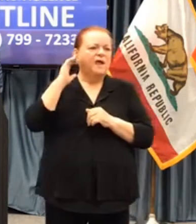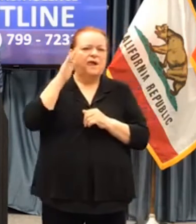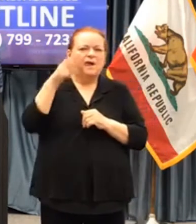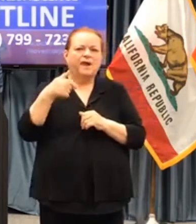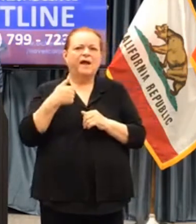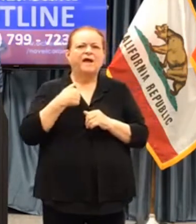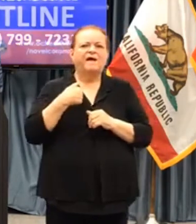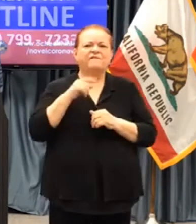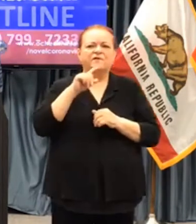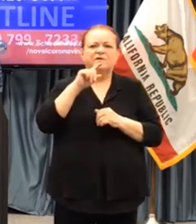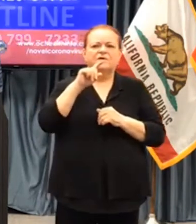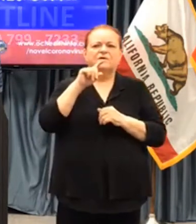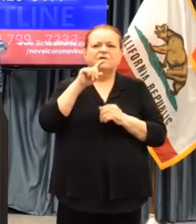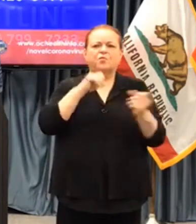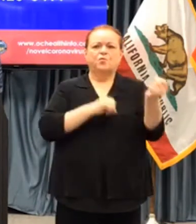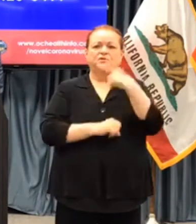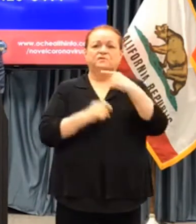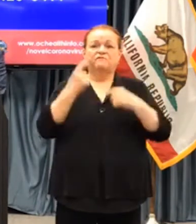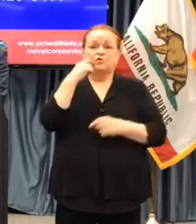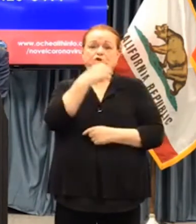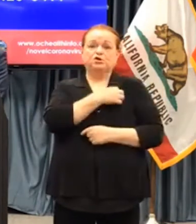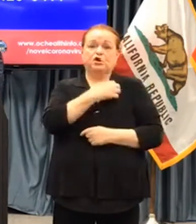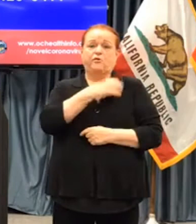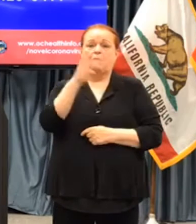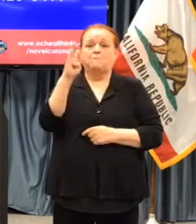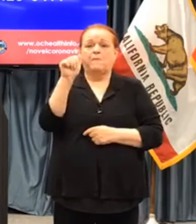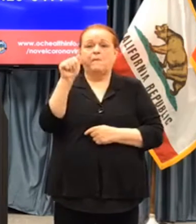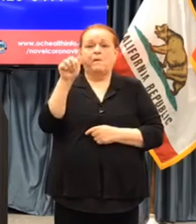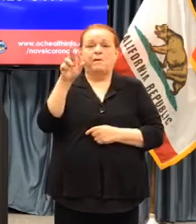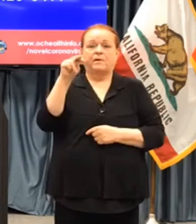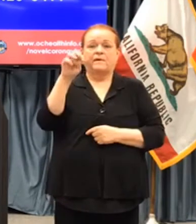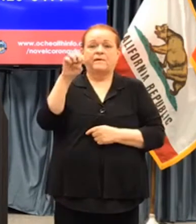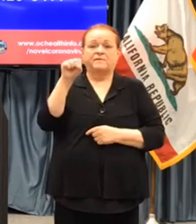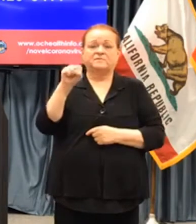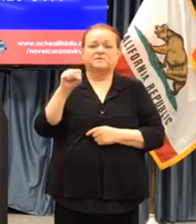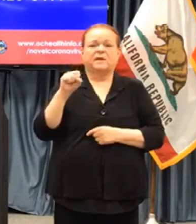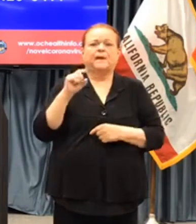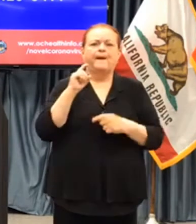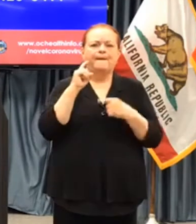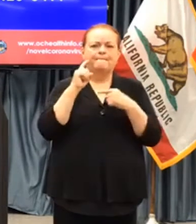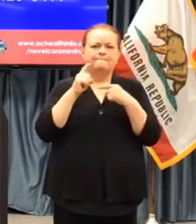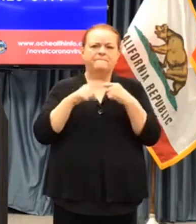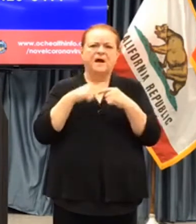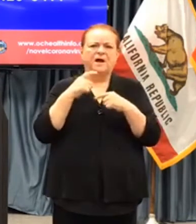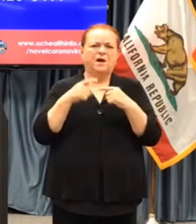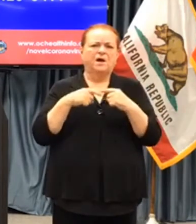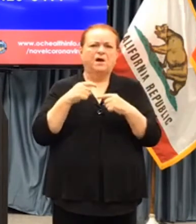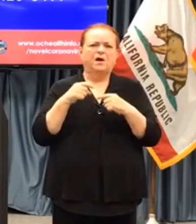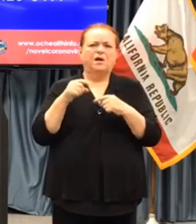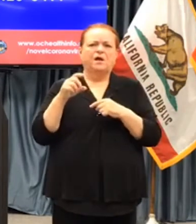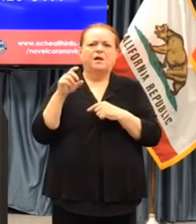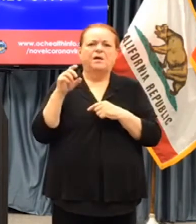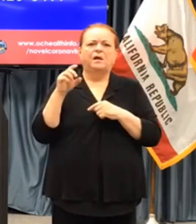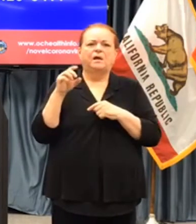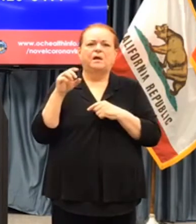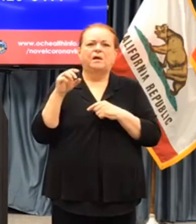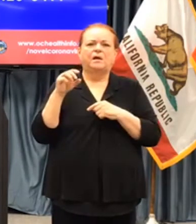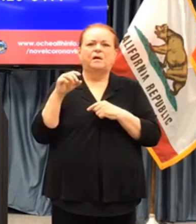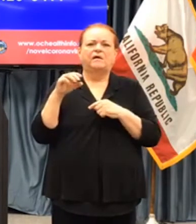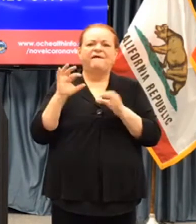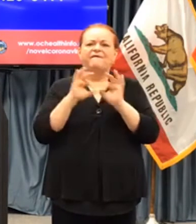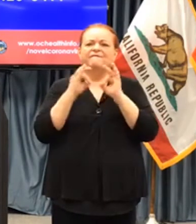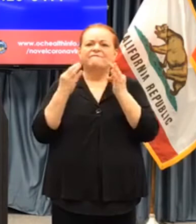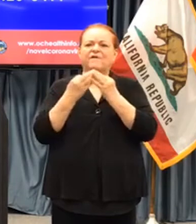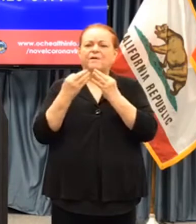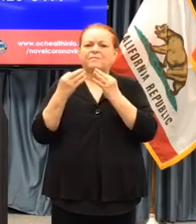a question for Sheriff Barnes in regard to what you were saying about domestic violence. Is that a